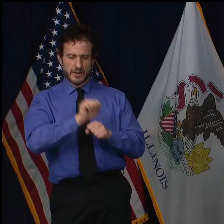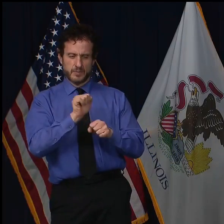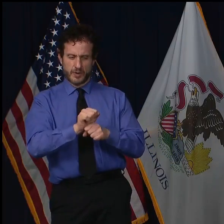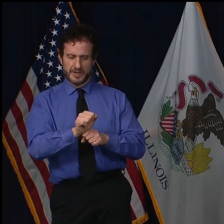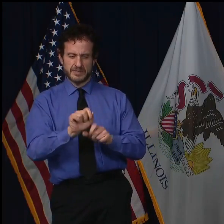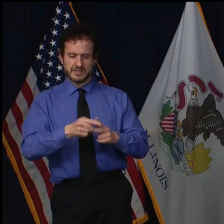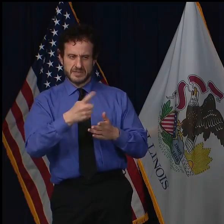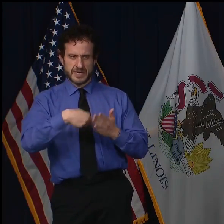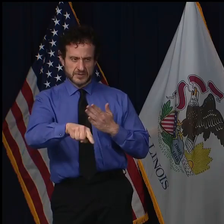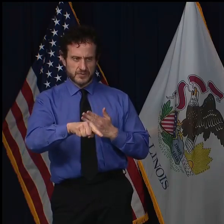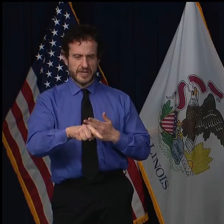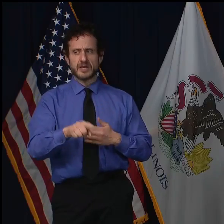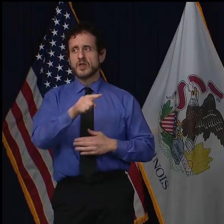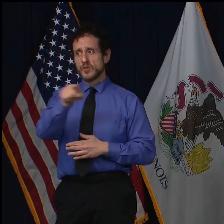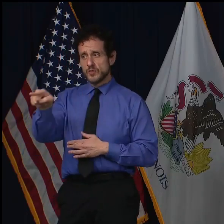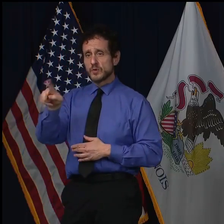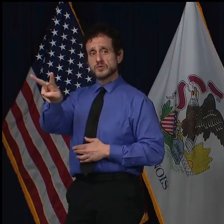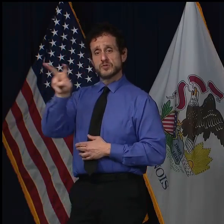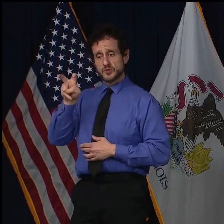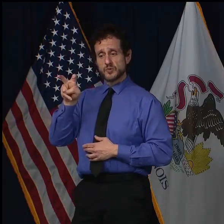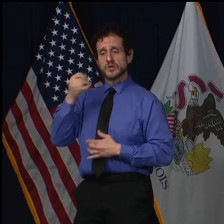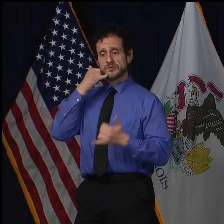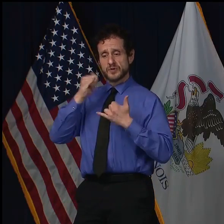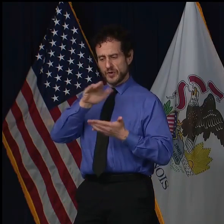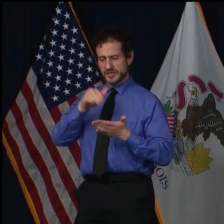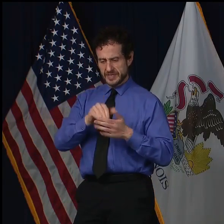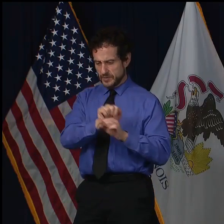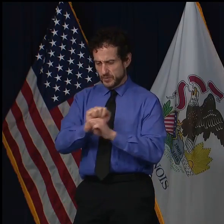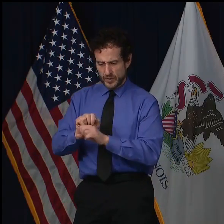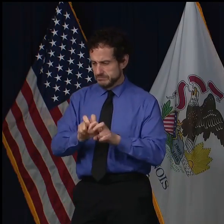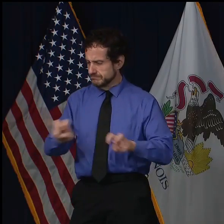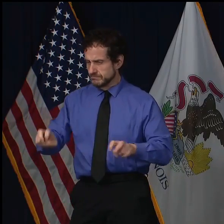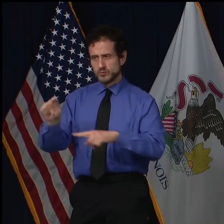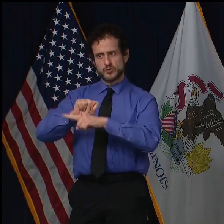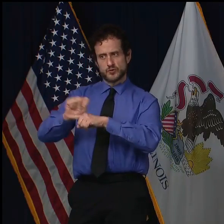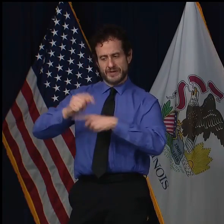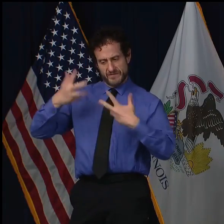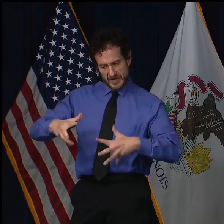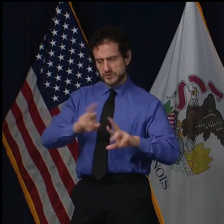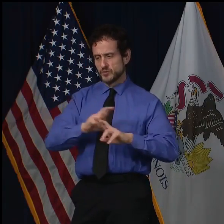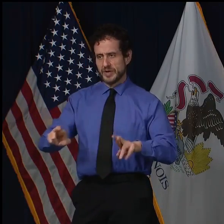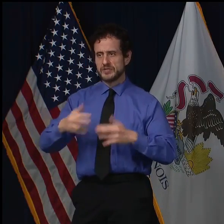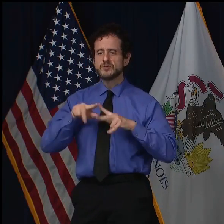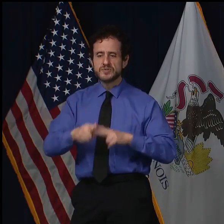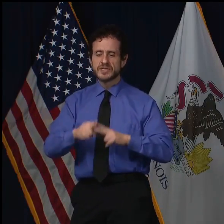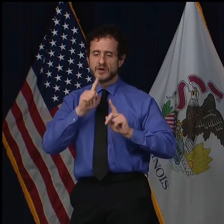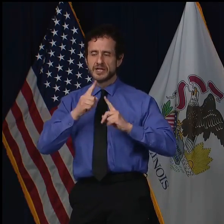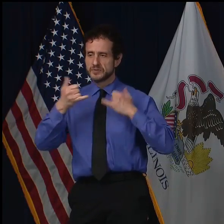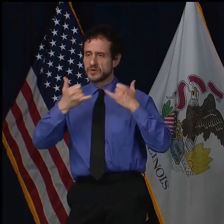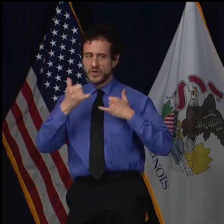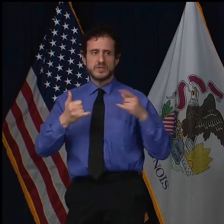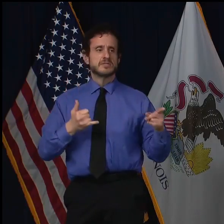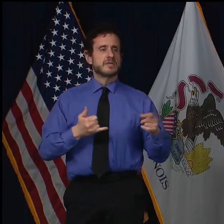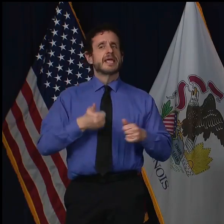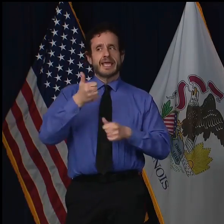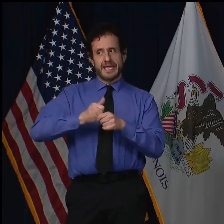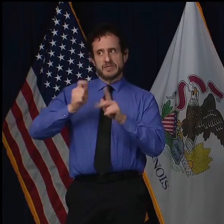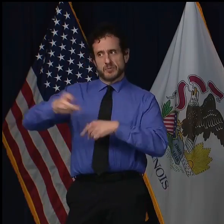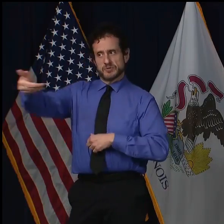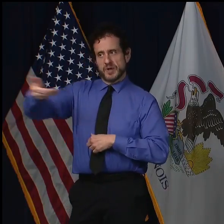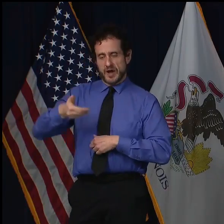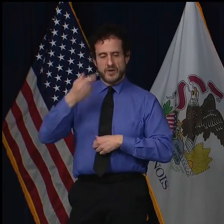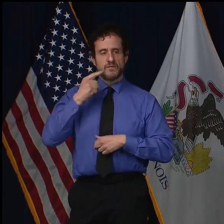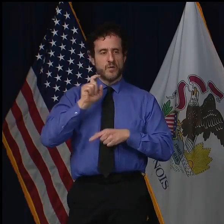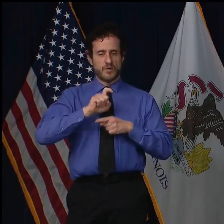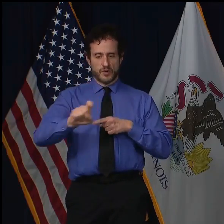next week? And are all of those 200 call center employees trained and ready for Monday's launch? Every one of the people that is hired in that